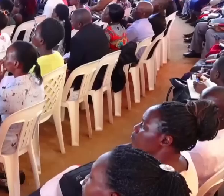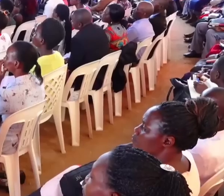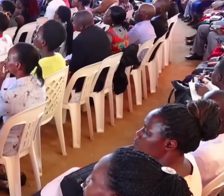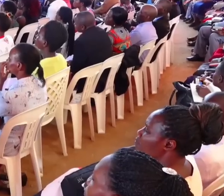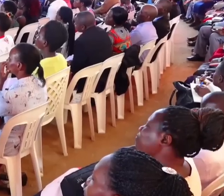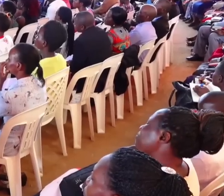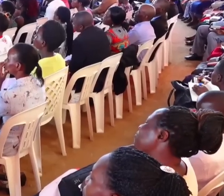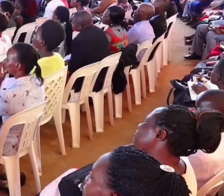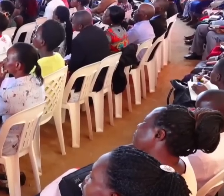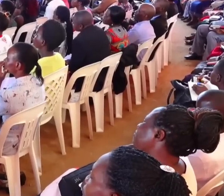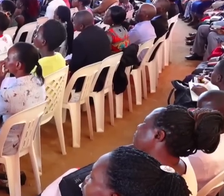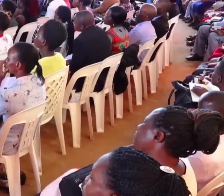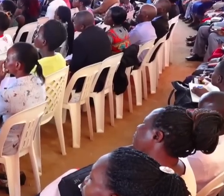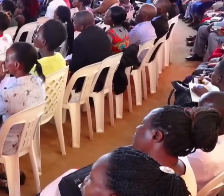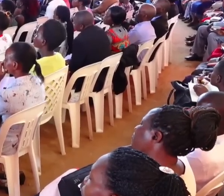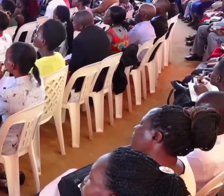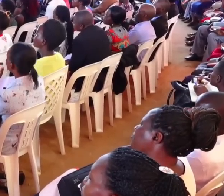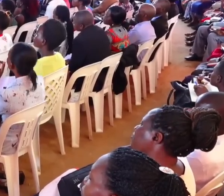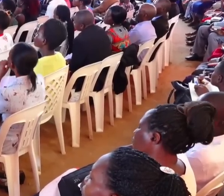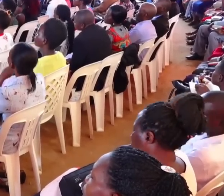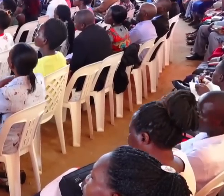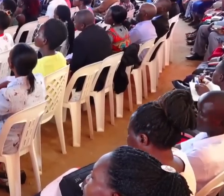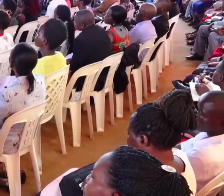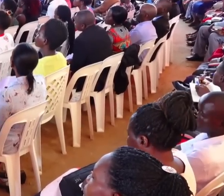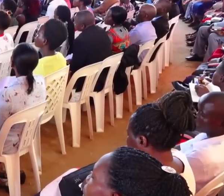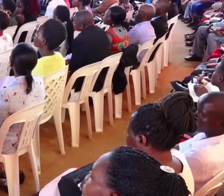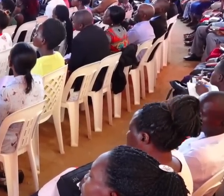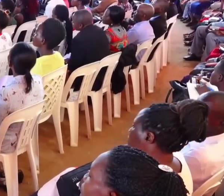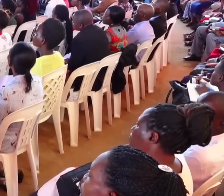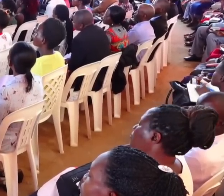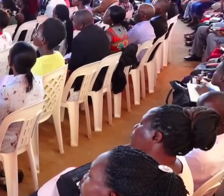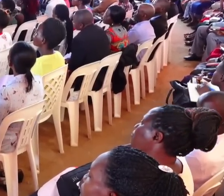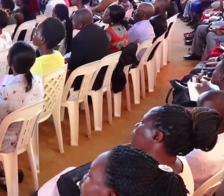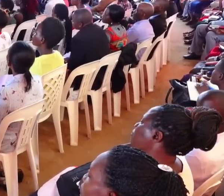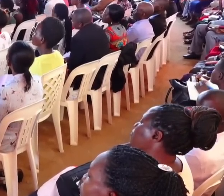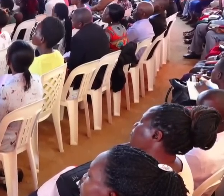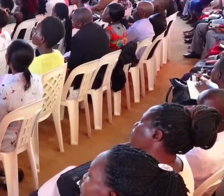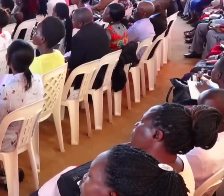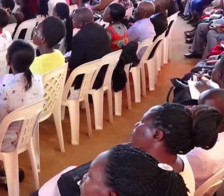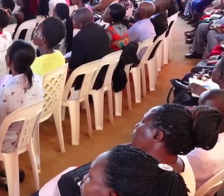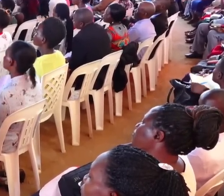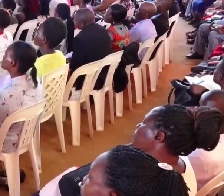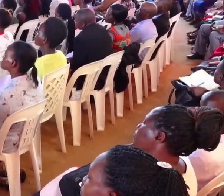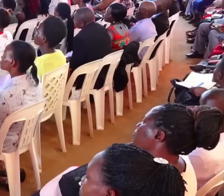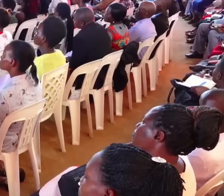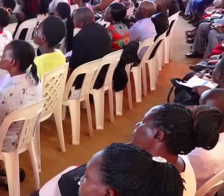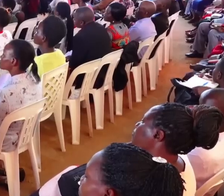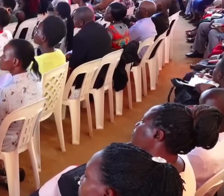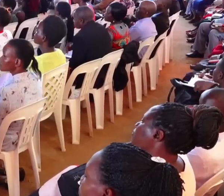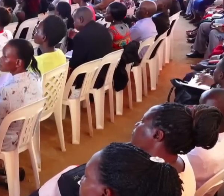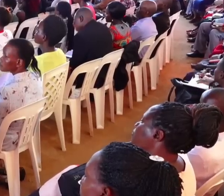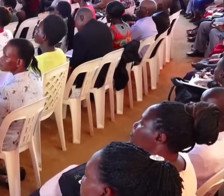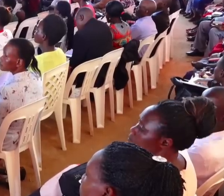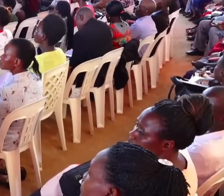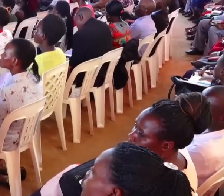eyeetunda. Just imagine the life of a prostitute. Olowoze yali broken kyenkanaki. How